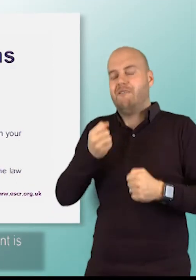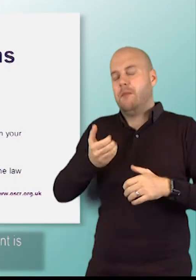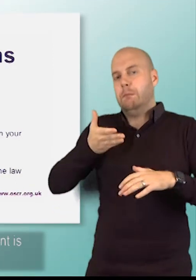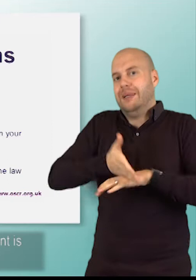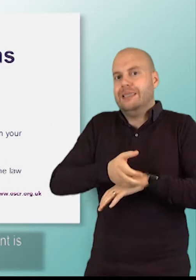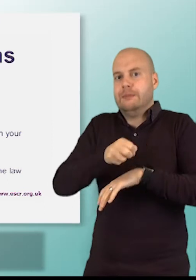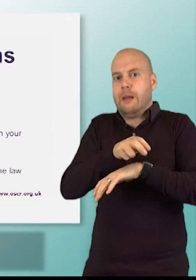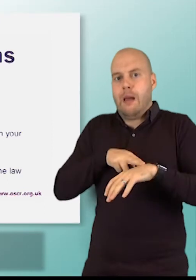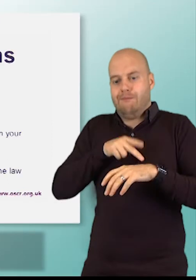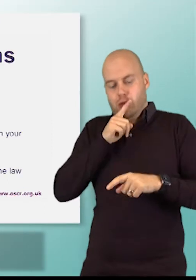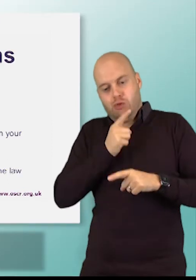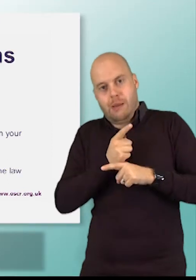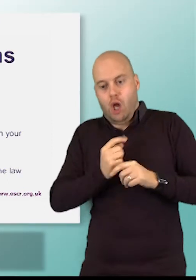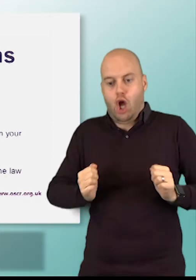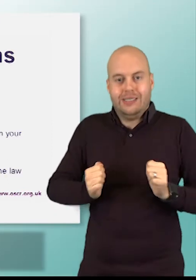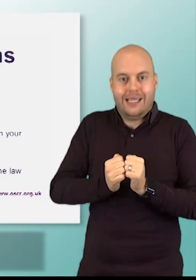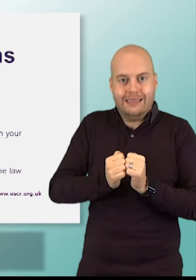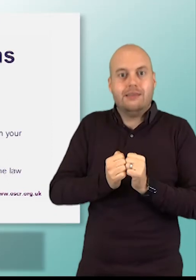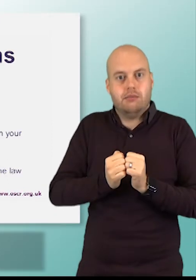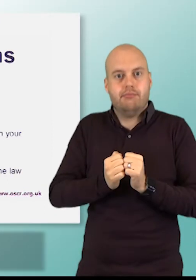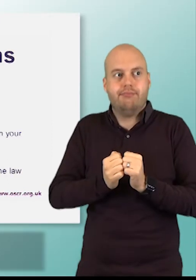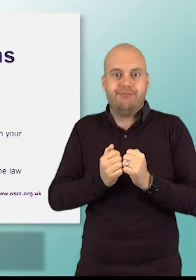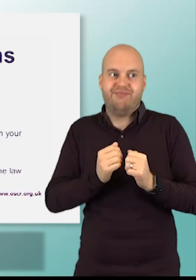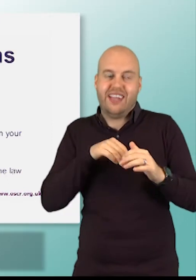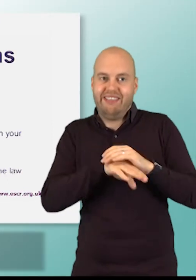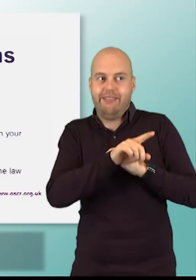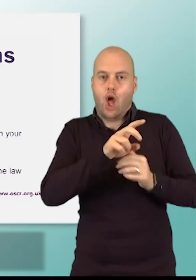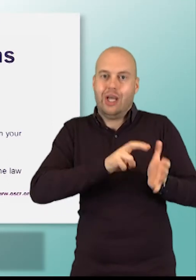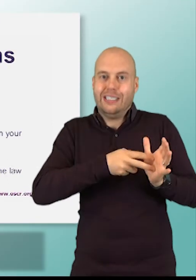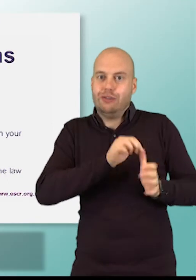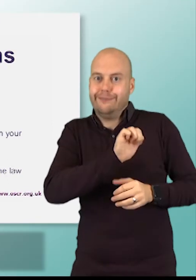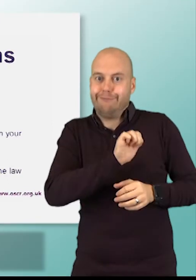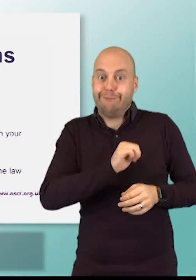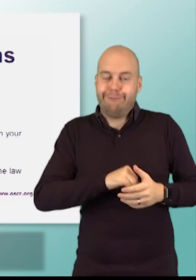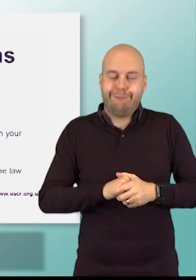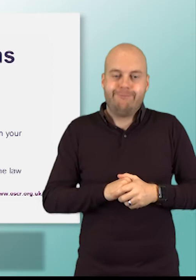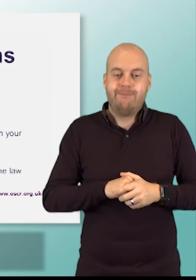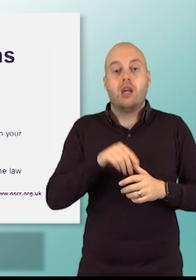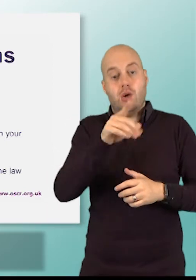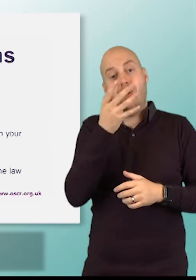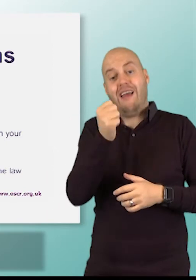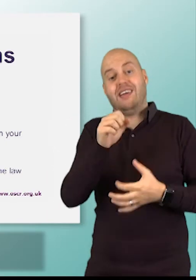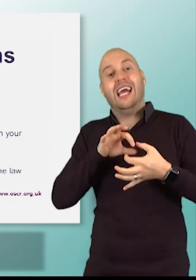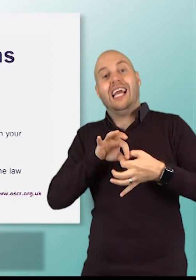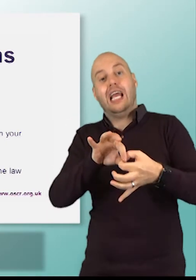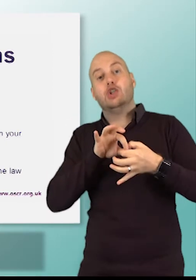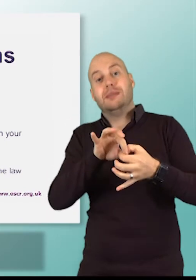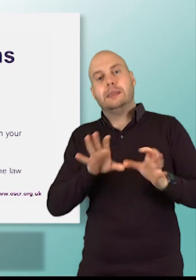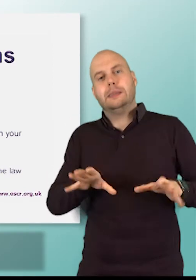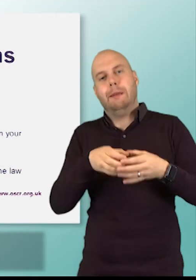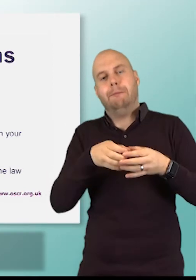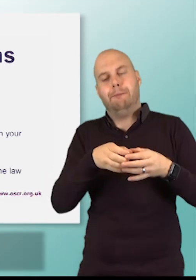busy group of staff working on consents or reorganisations. We then have an engagement team,